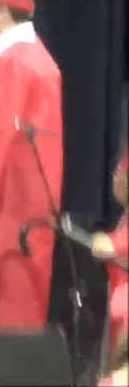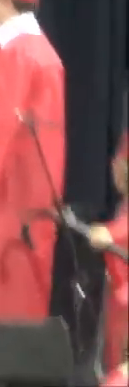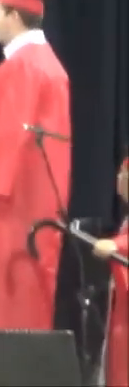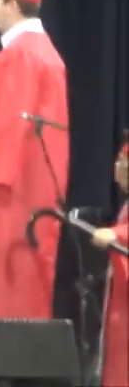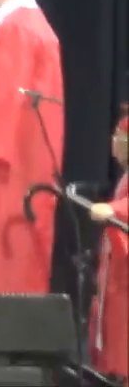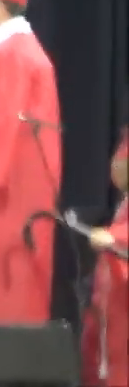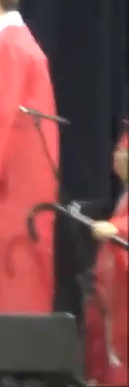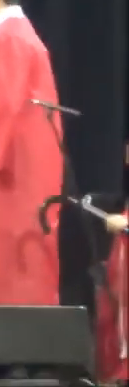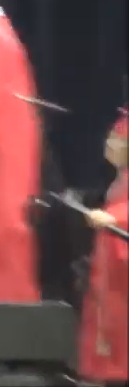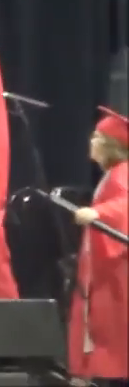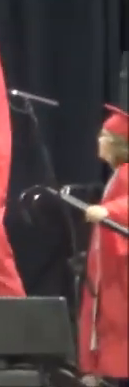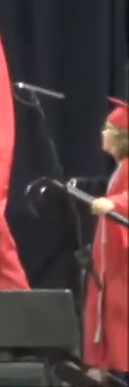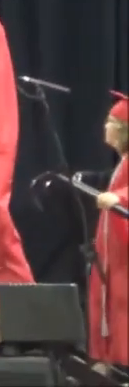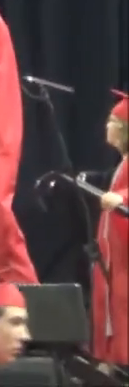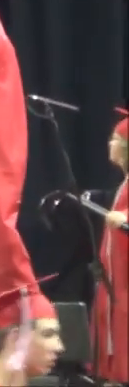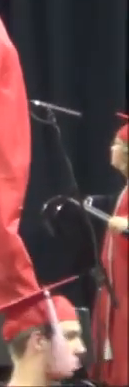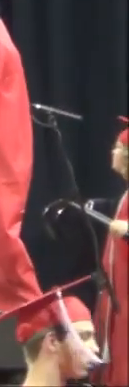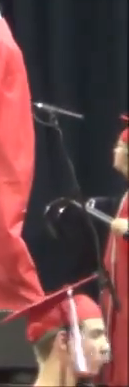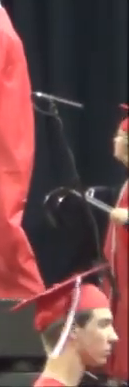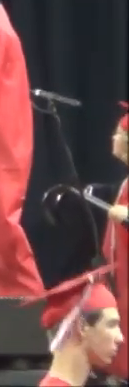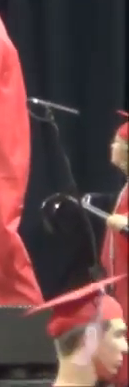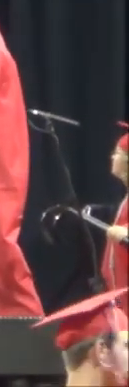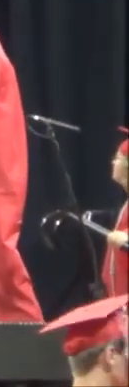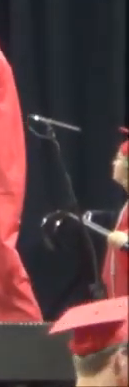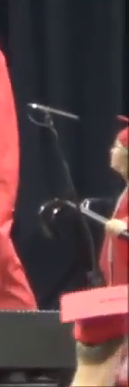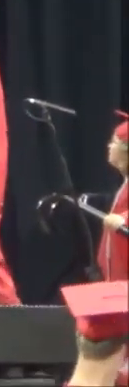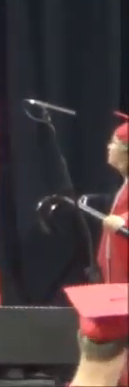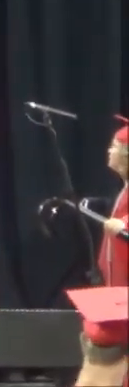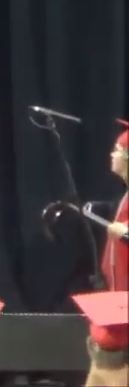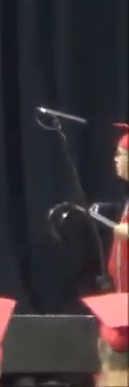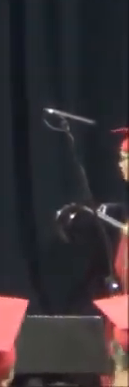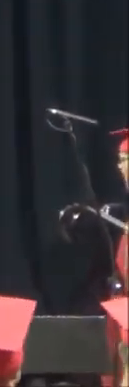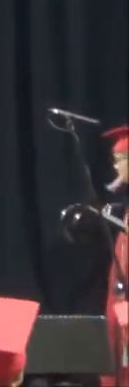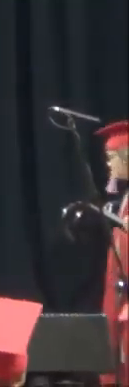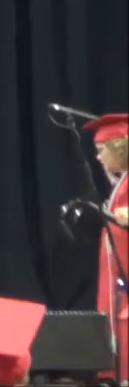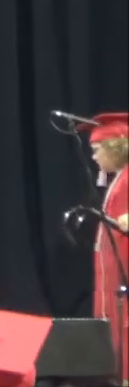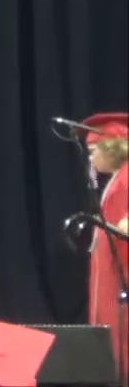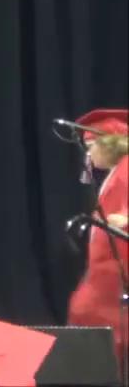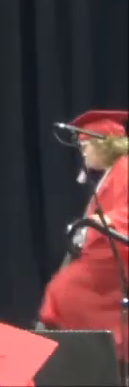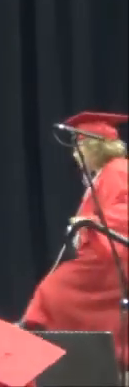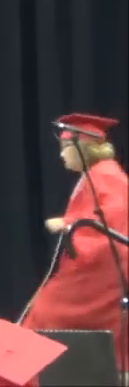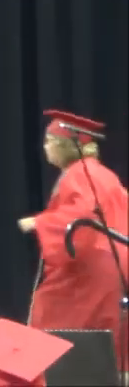Randy! Mark Brenton John Gomez.